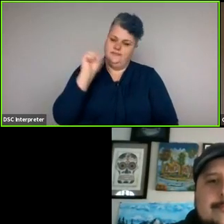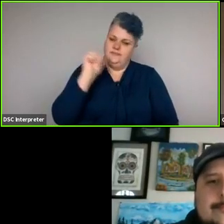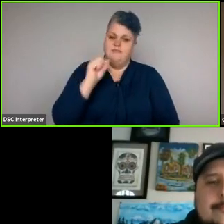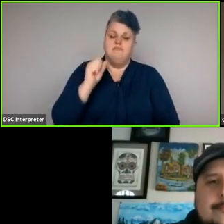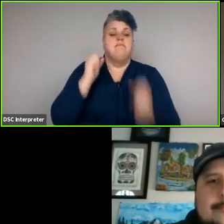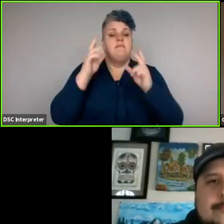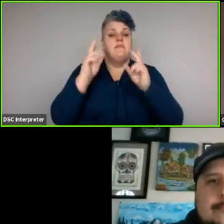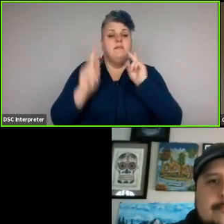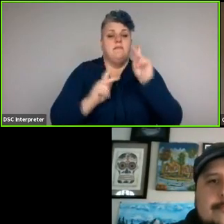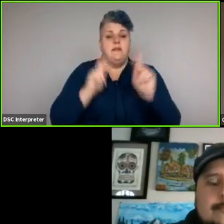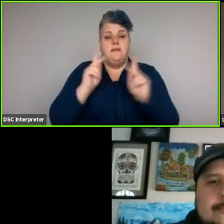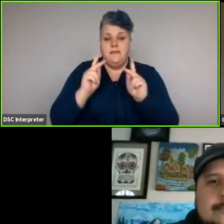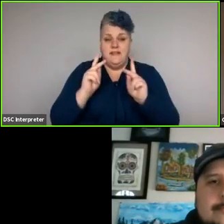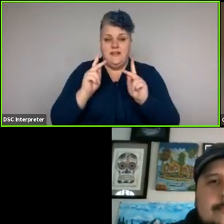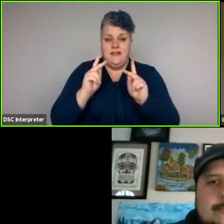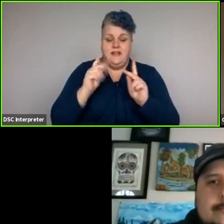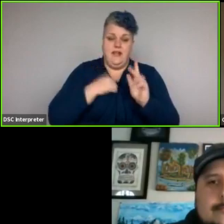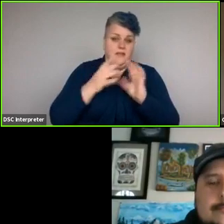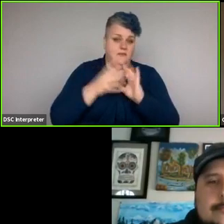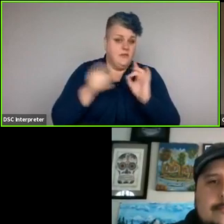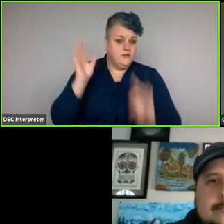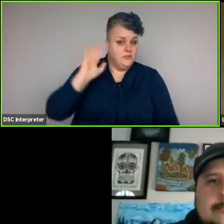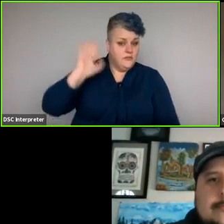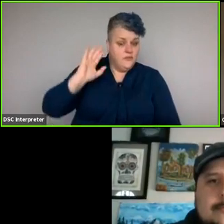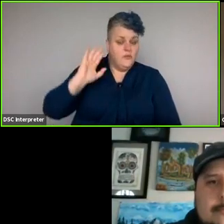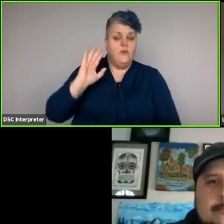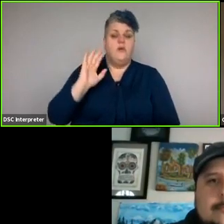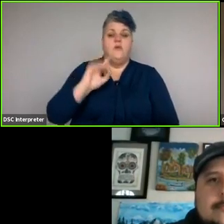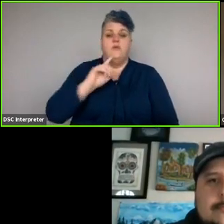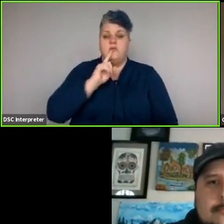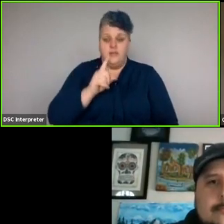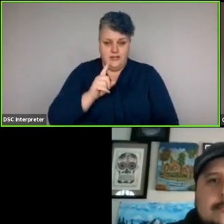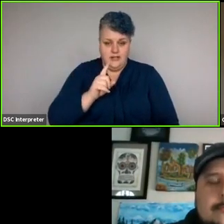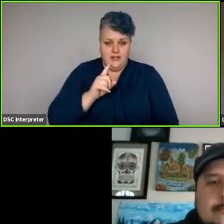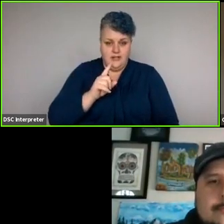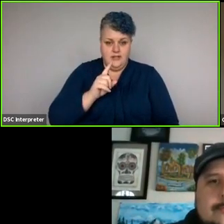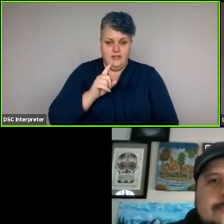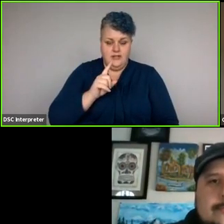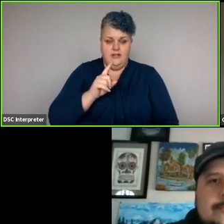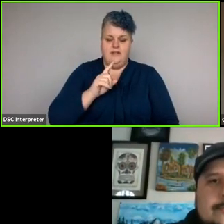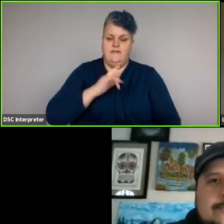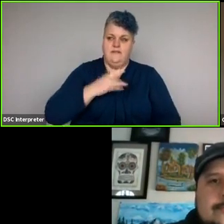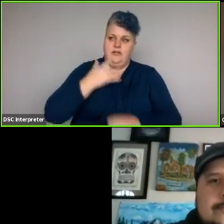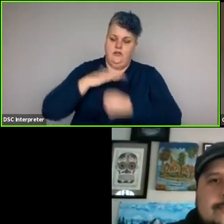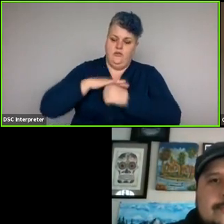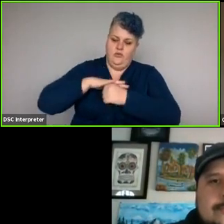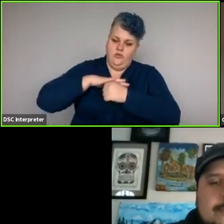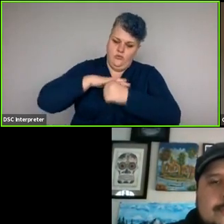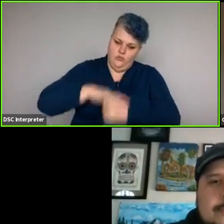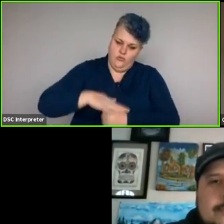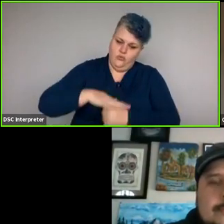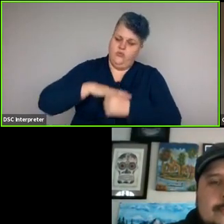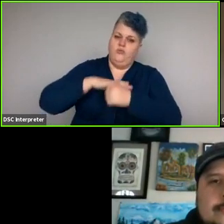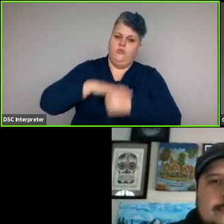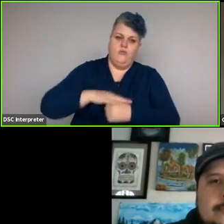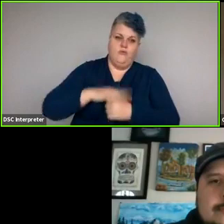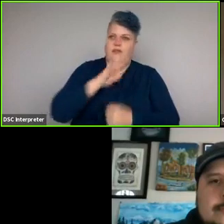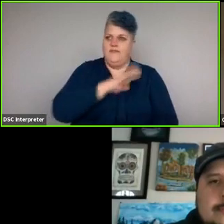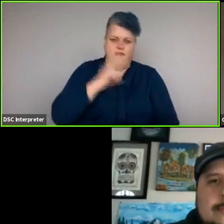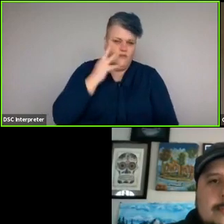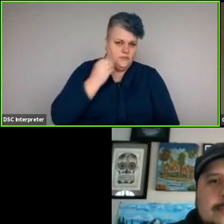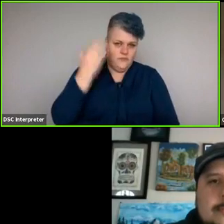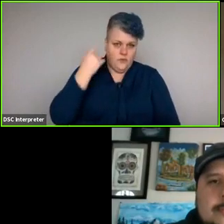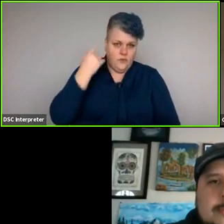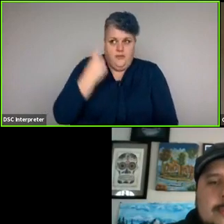people, as I said, in this situation are finding themselves under stress that they've never felt before because of the